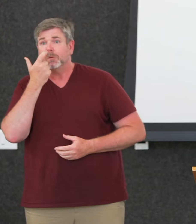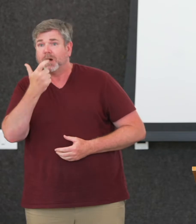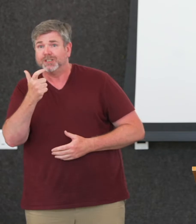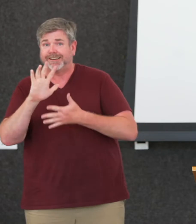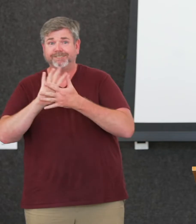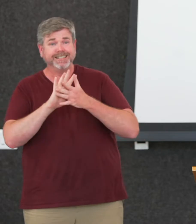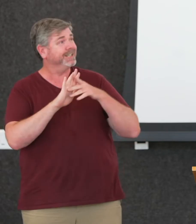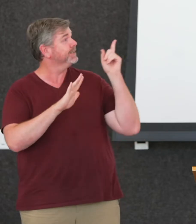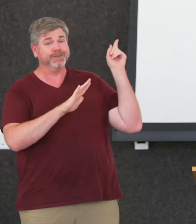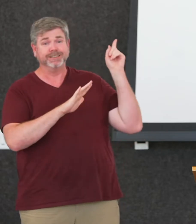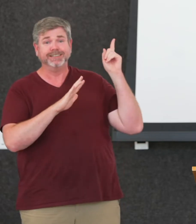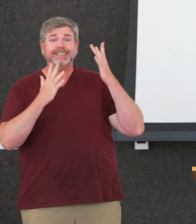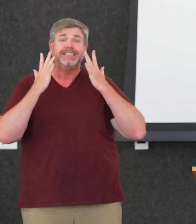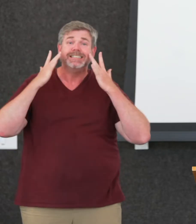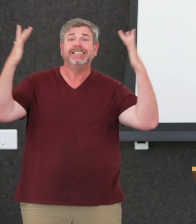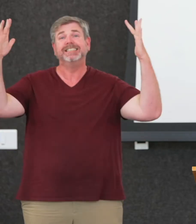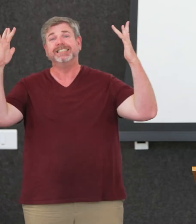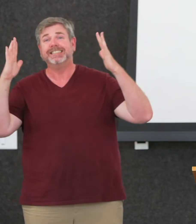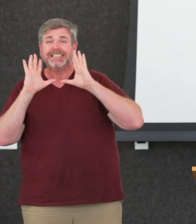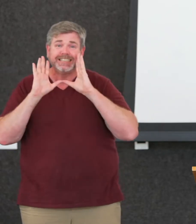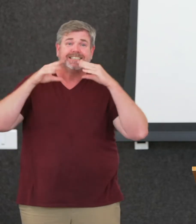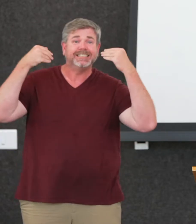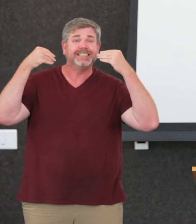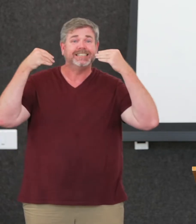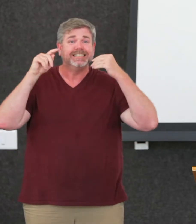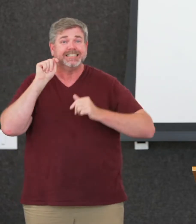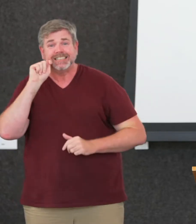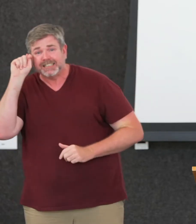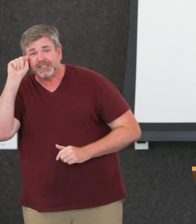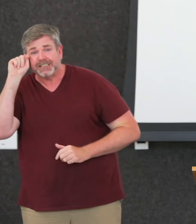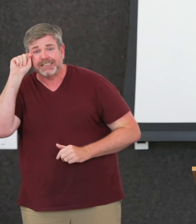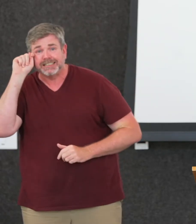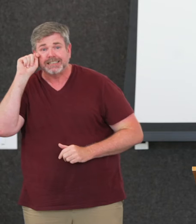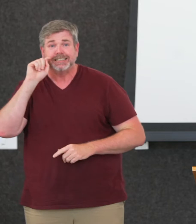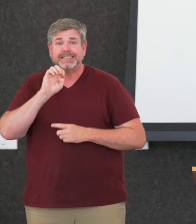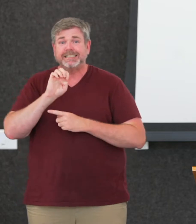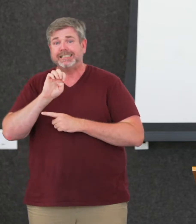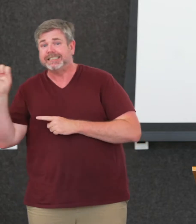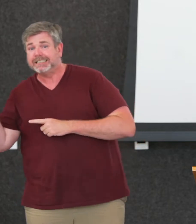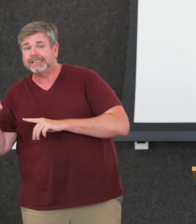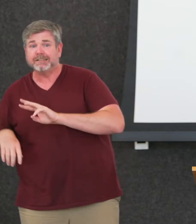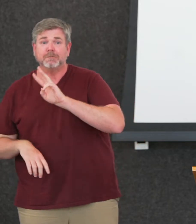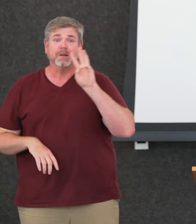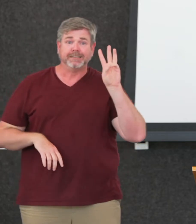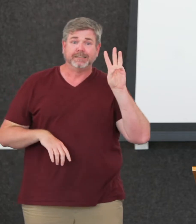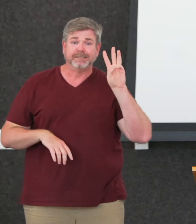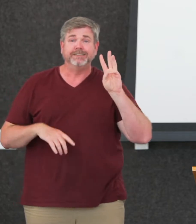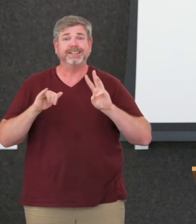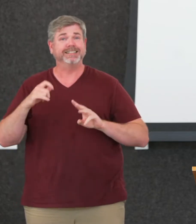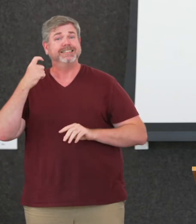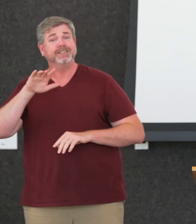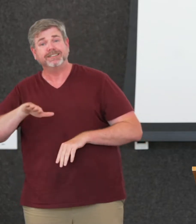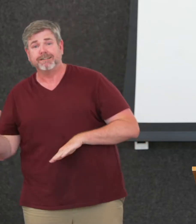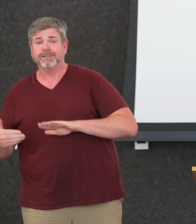of teenagers from East to West Coast who've recently died from fentanyl poisoning. This video was produced